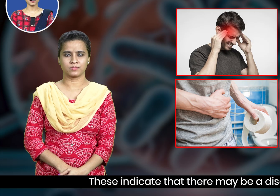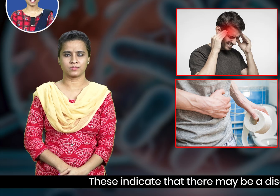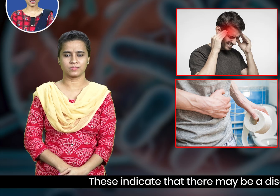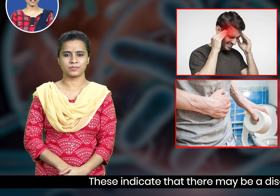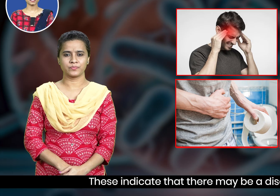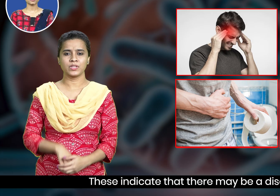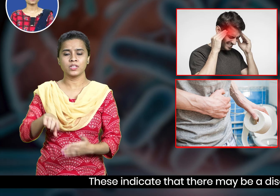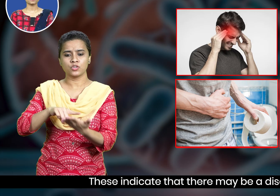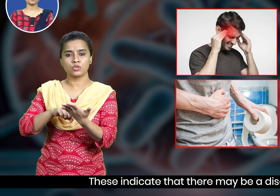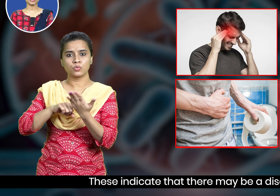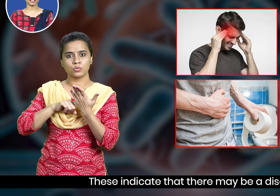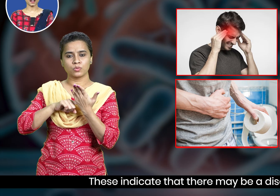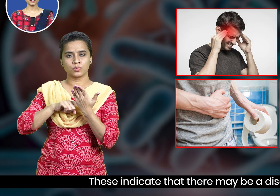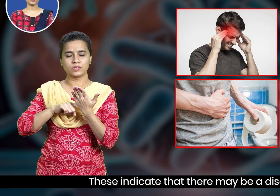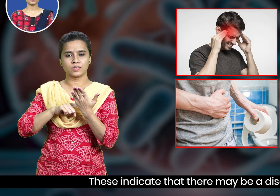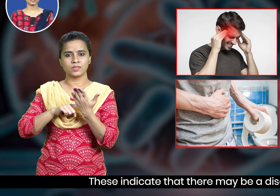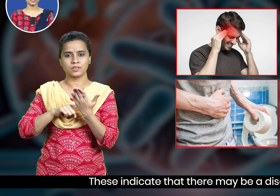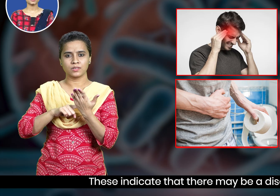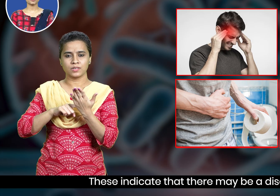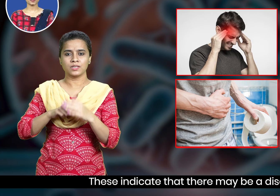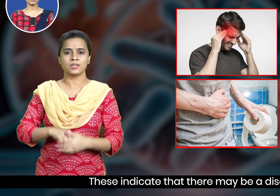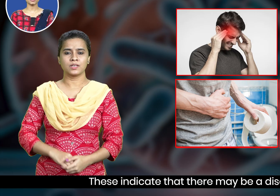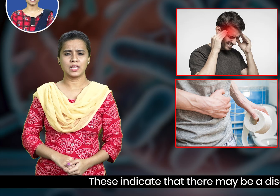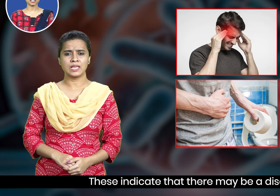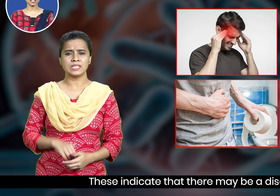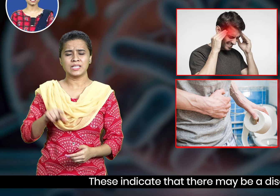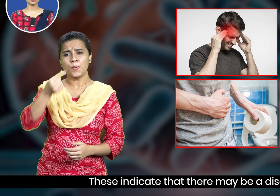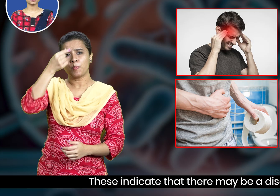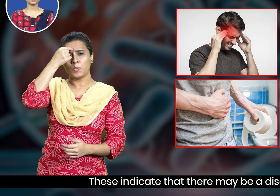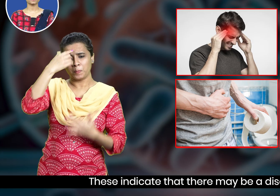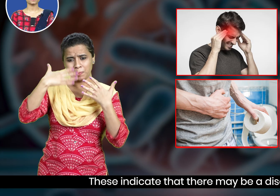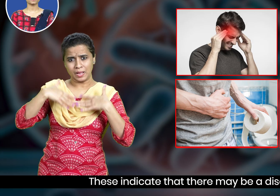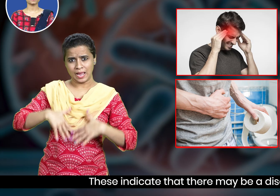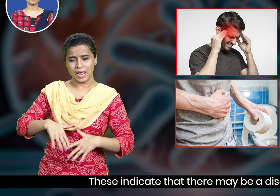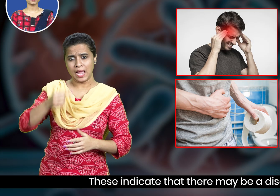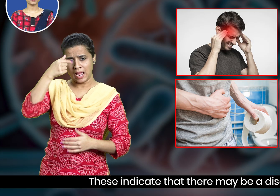These indicate that there may be a disease,